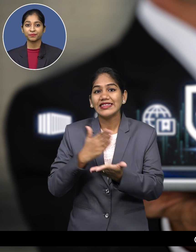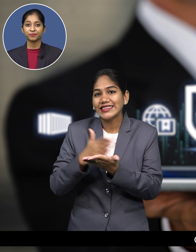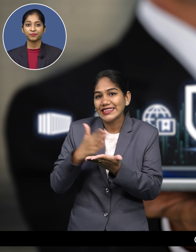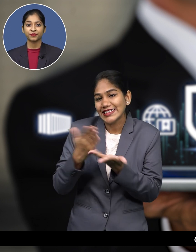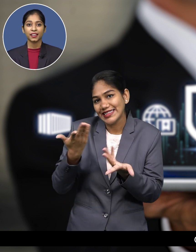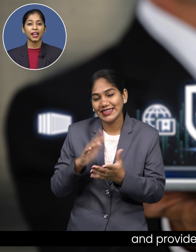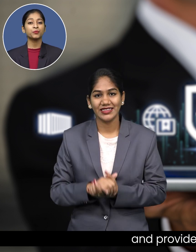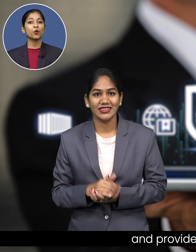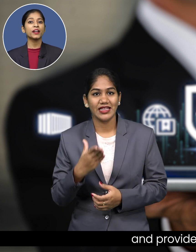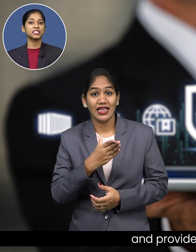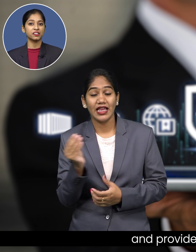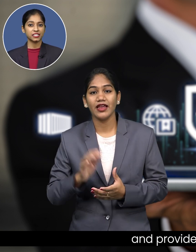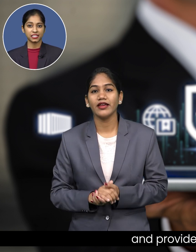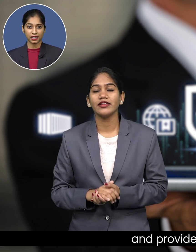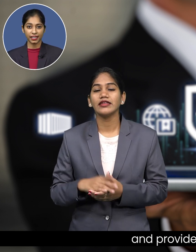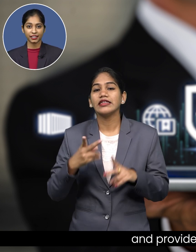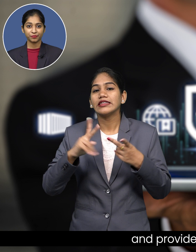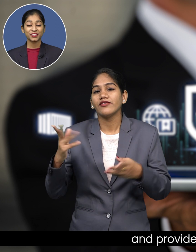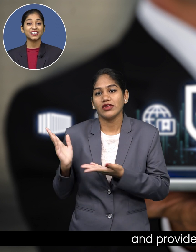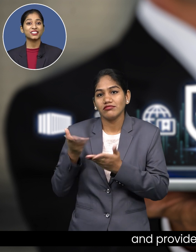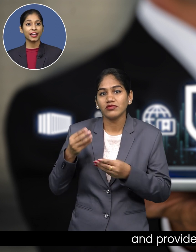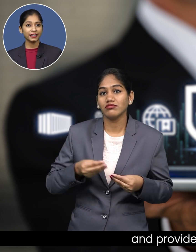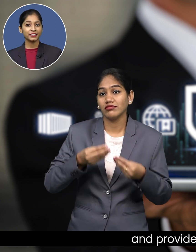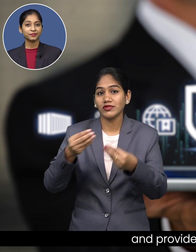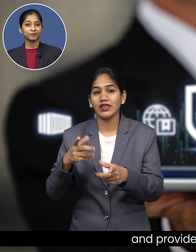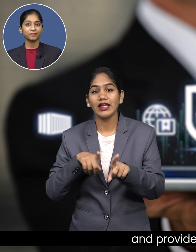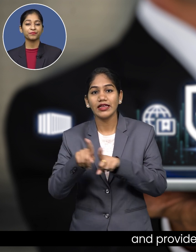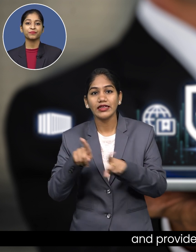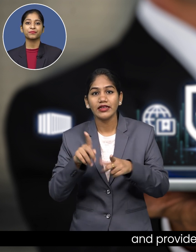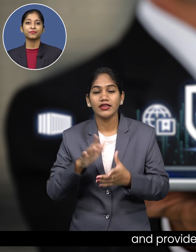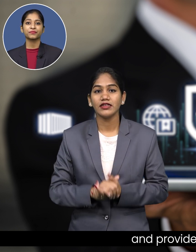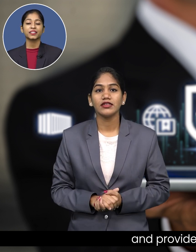cleaning, and provide services like dyeing,